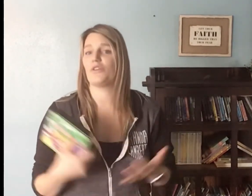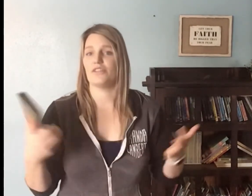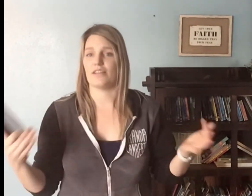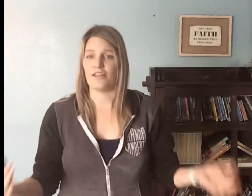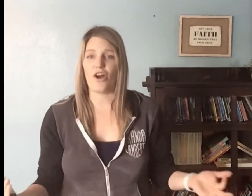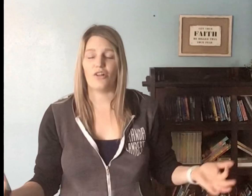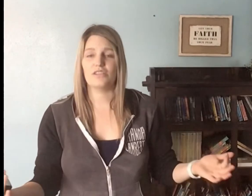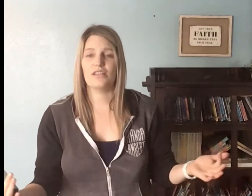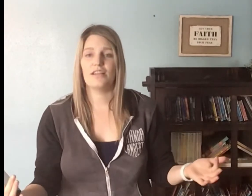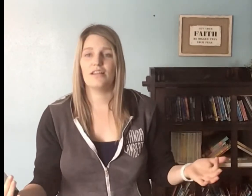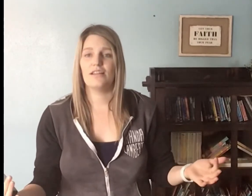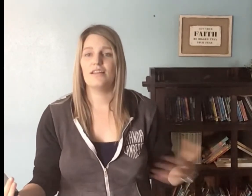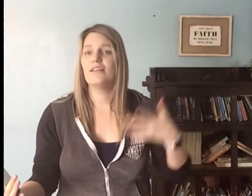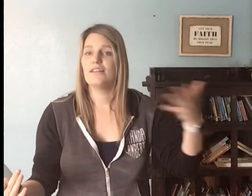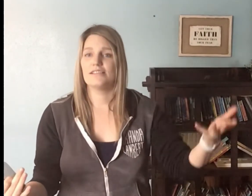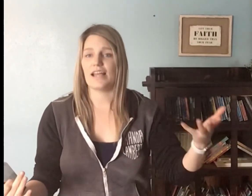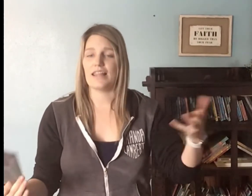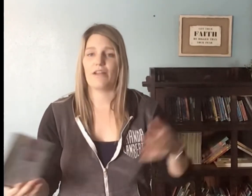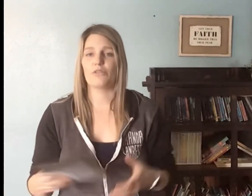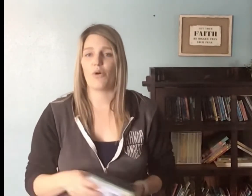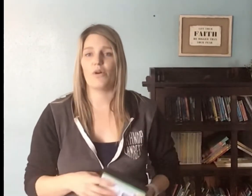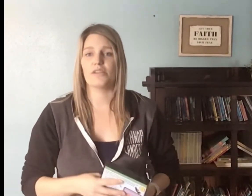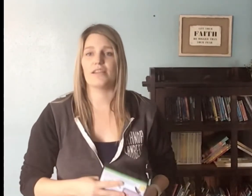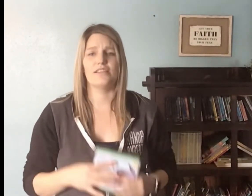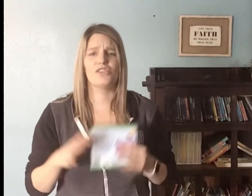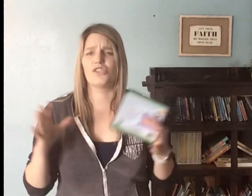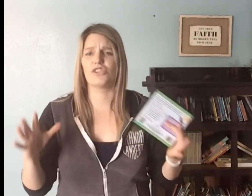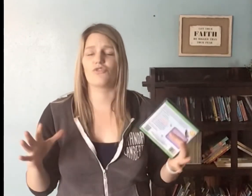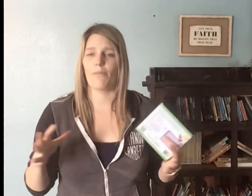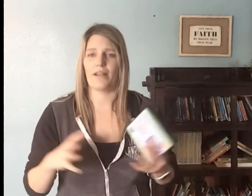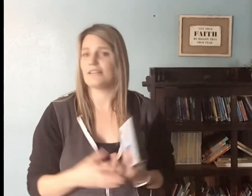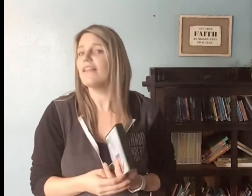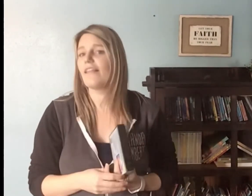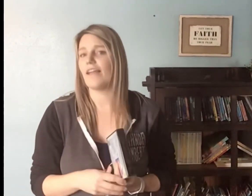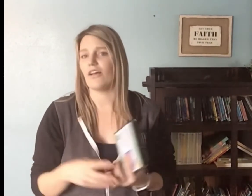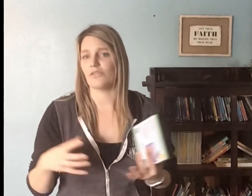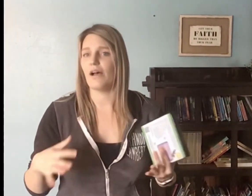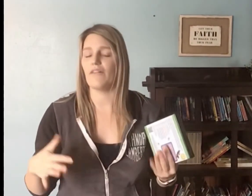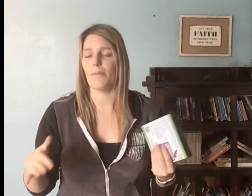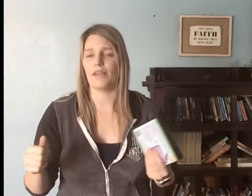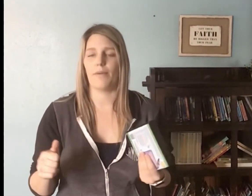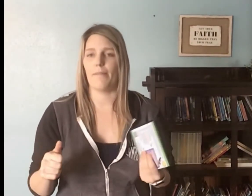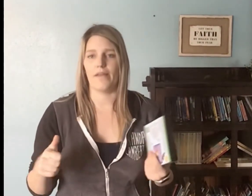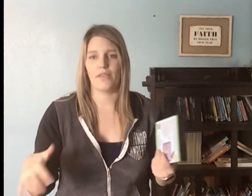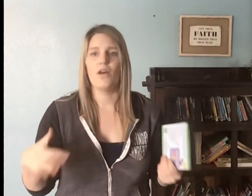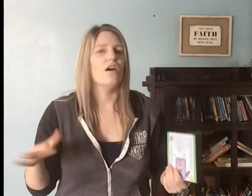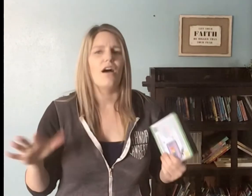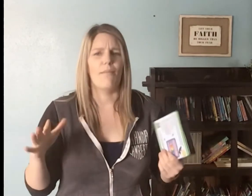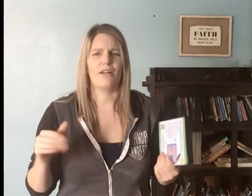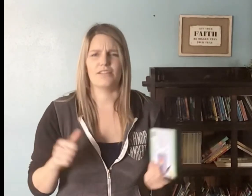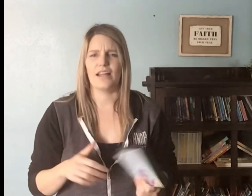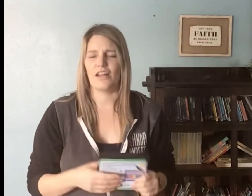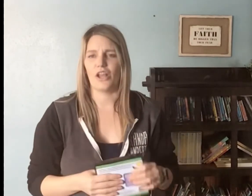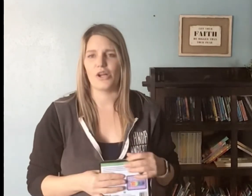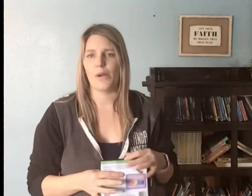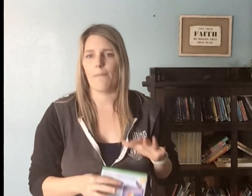an adult sign language course. It's just tremendous. And then they also have a month-by-month, about a $10